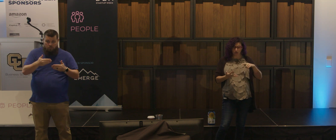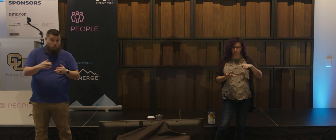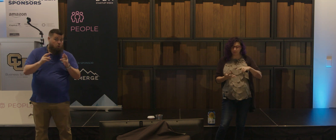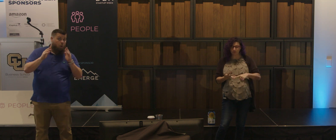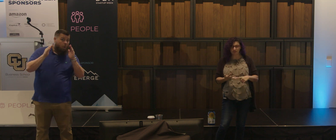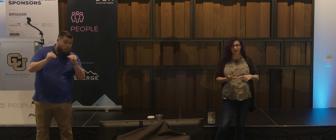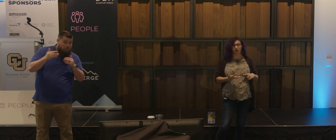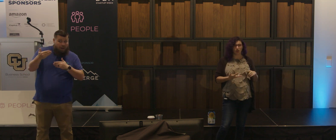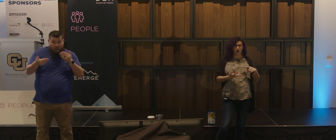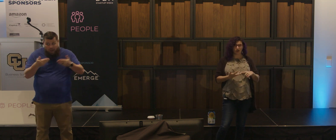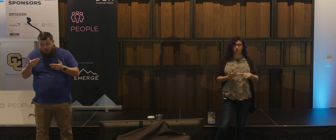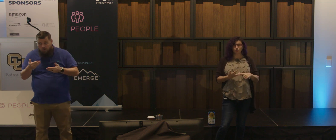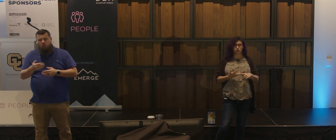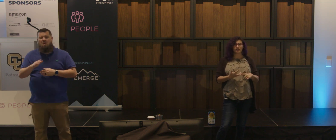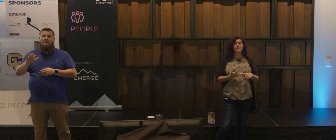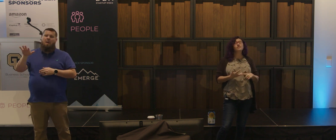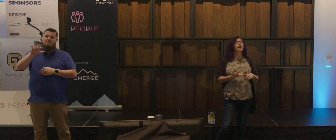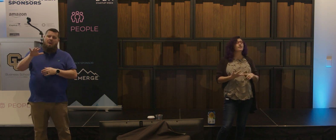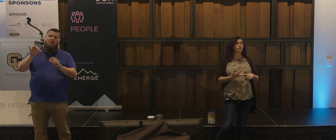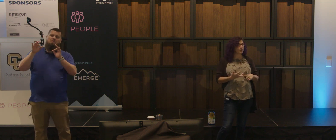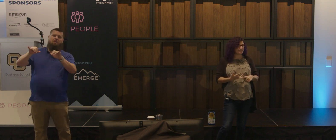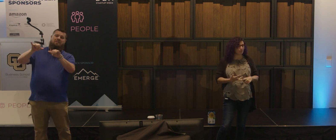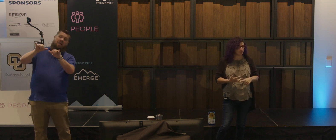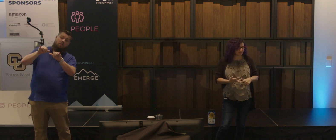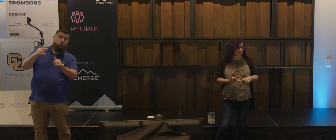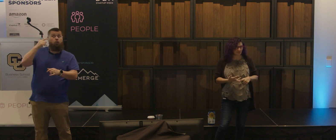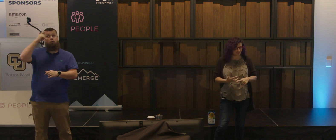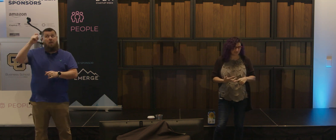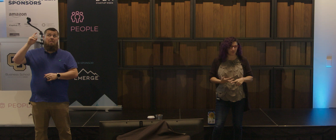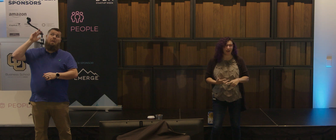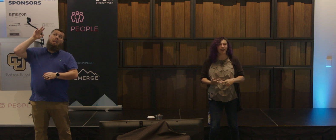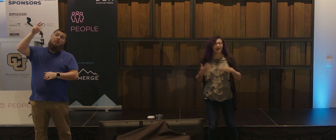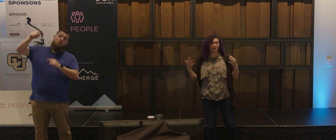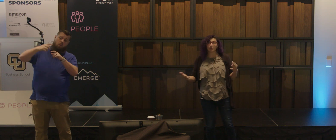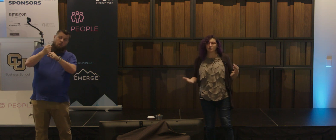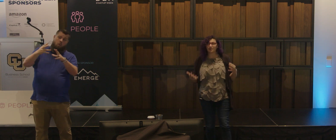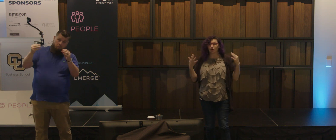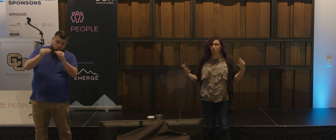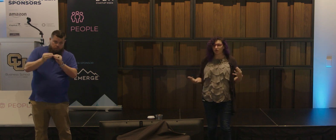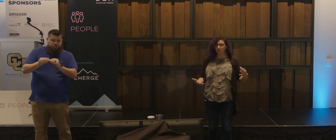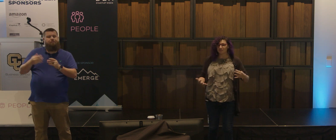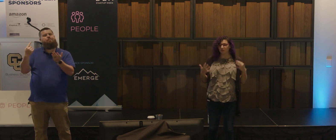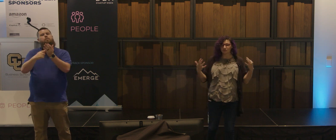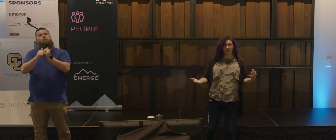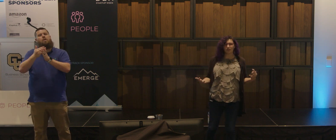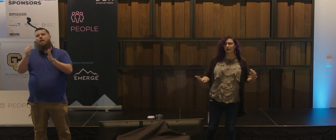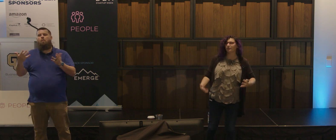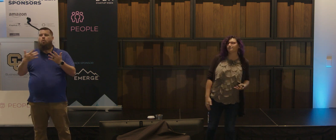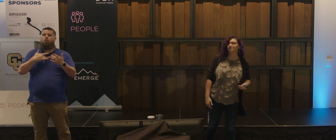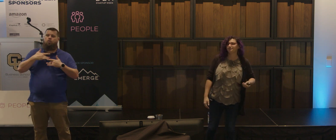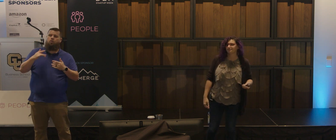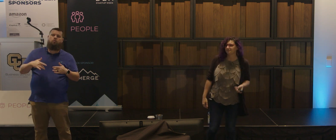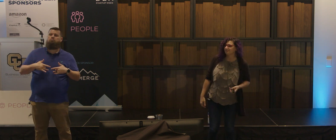hire? Are you about to scale? Are you dreaming of hiring one day when your business grows some more? Talk to your neighbor. What are your concerns? Where are you